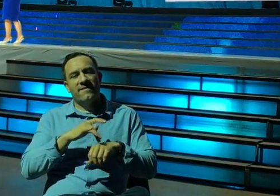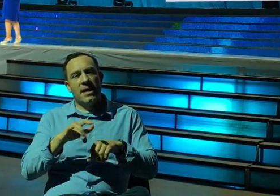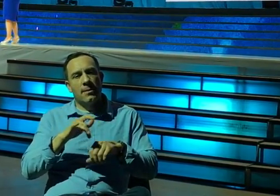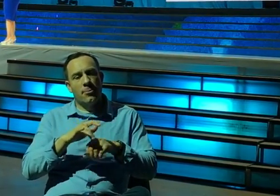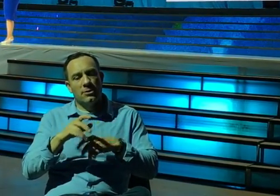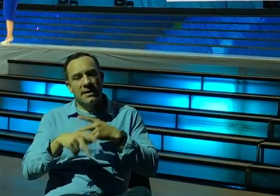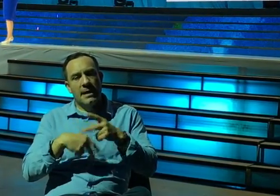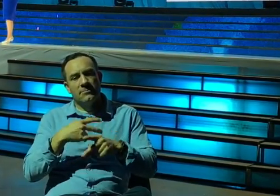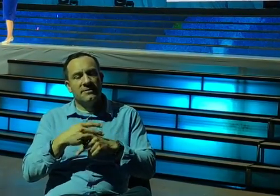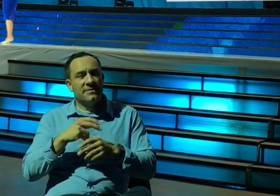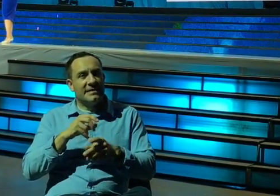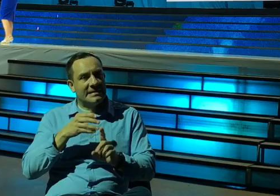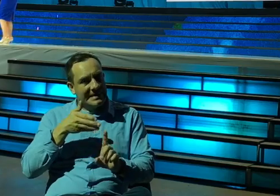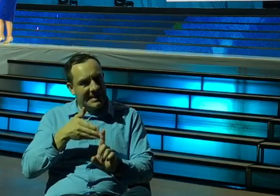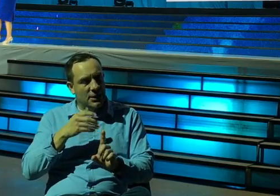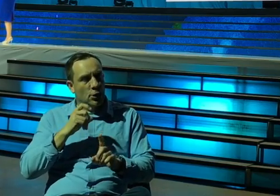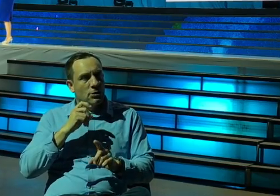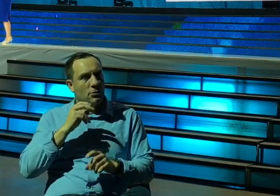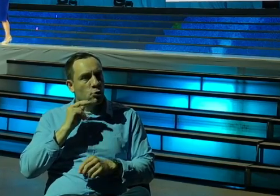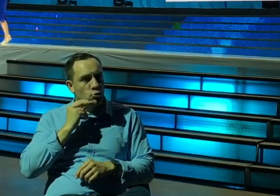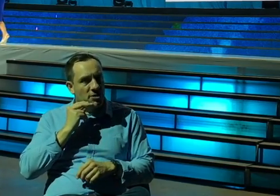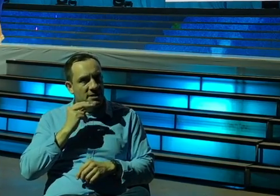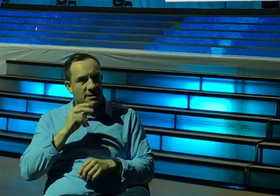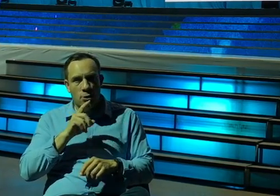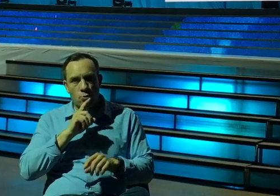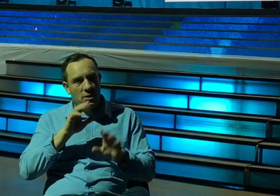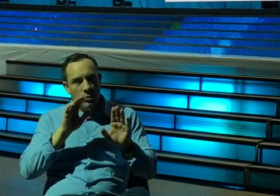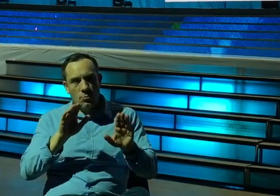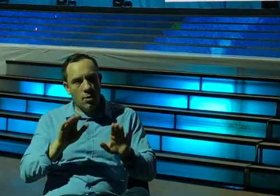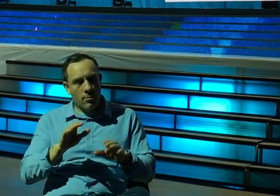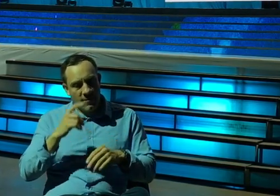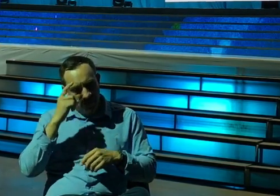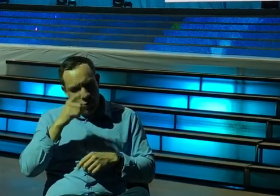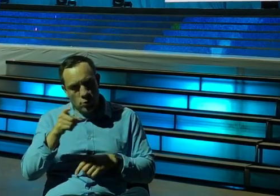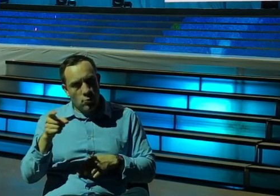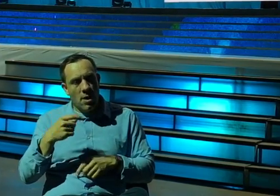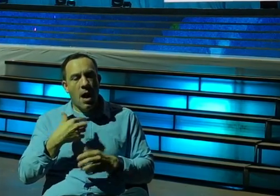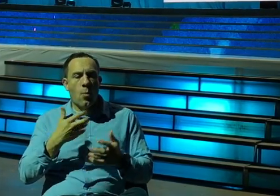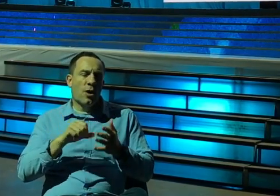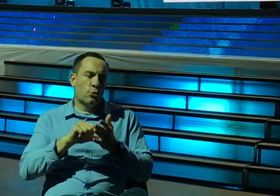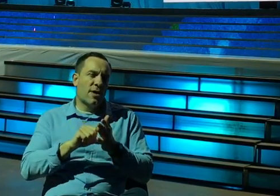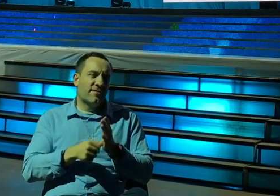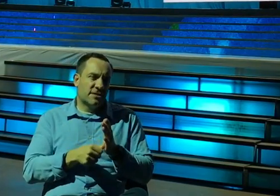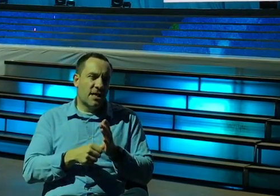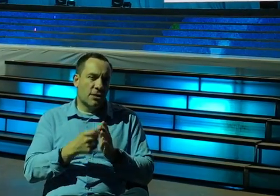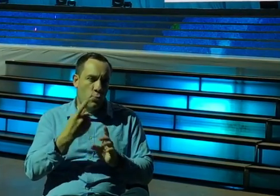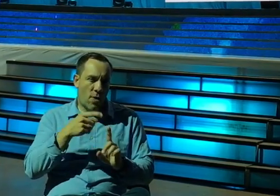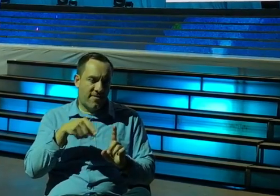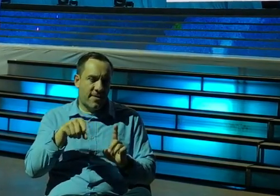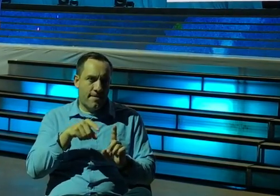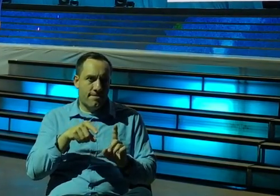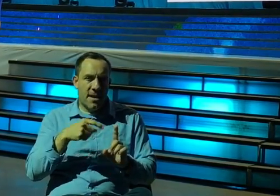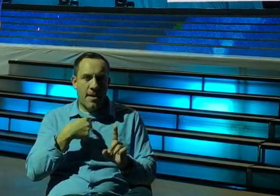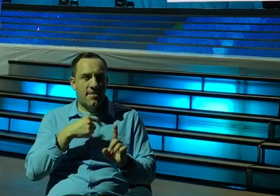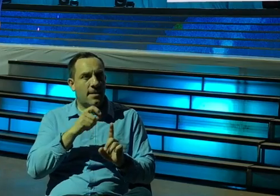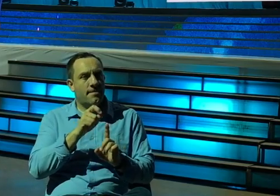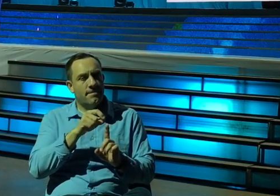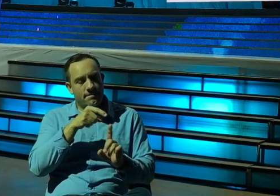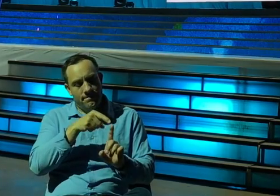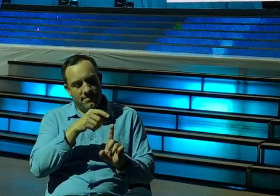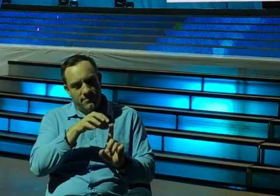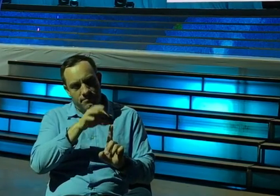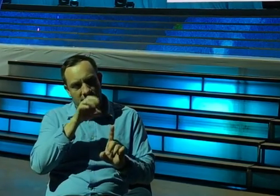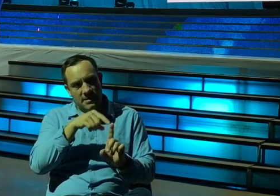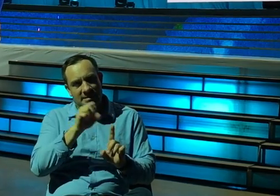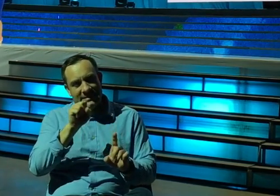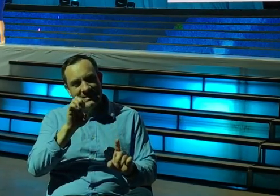of key nutrients that are really, truly remarkable. And I want to highlight just one of them as an example. I'm going to pick on selenium. Selenium